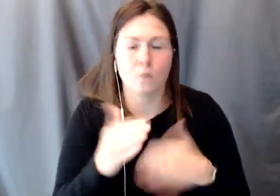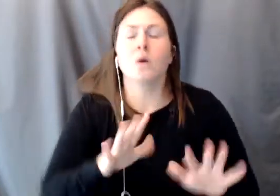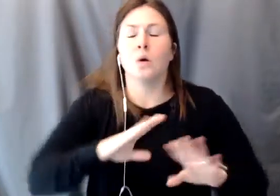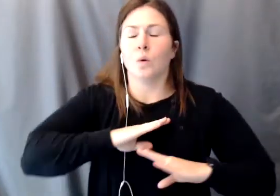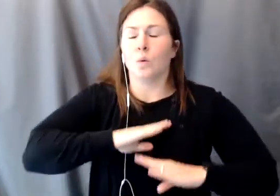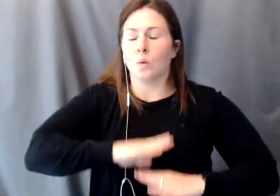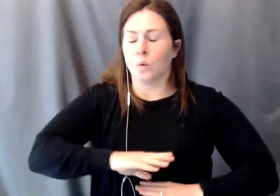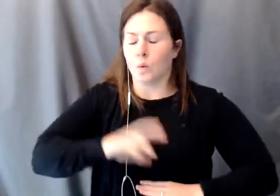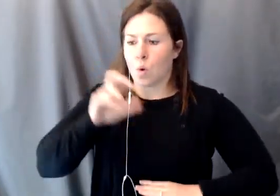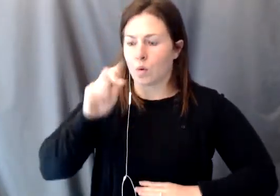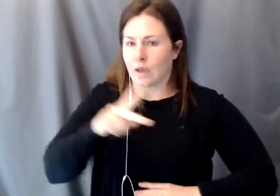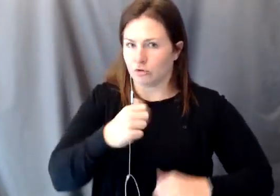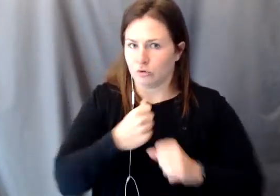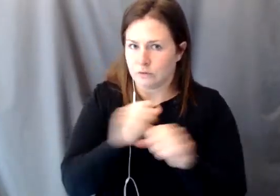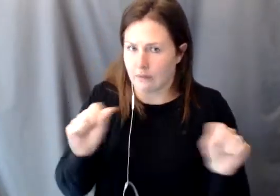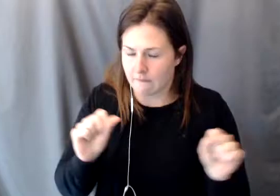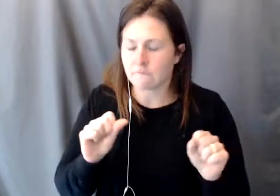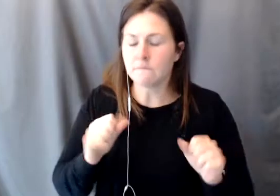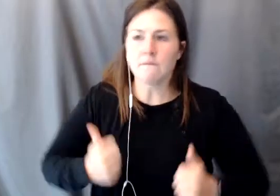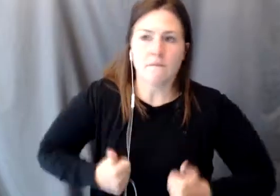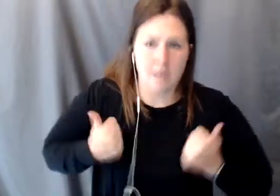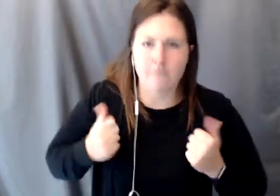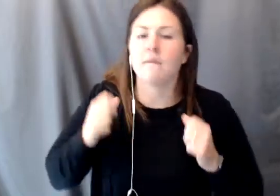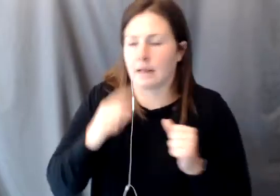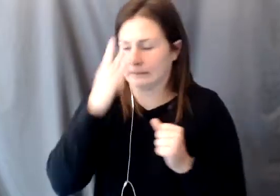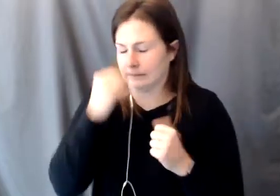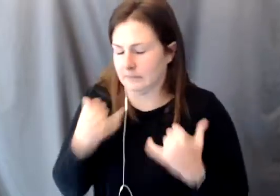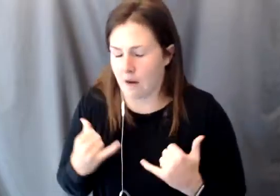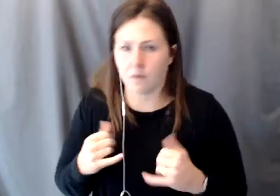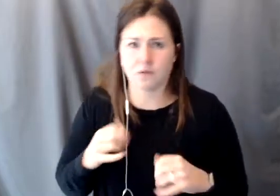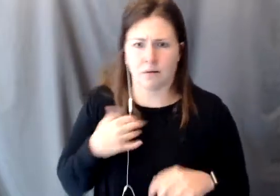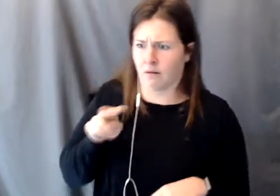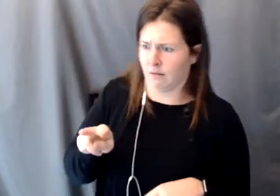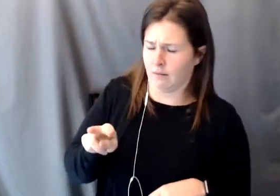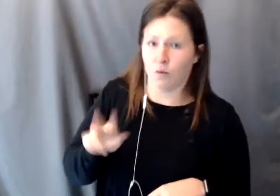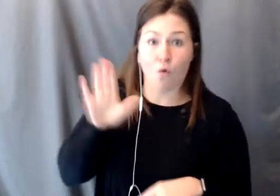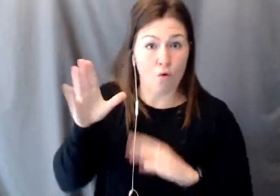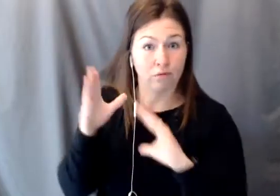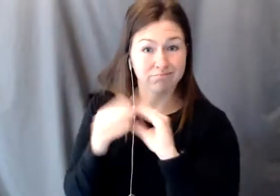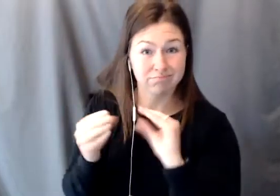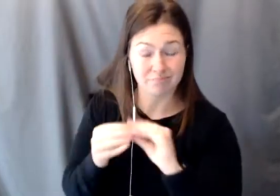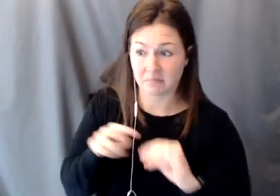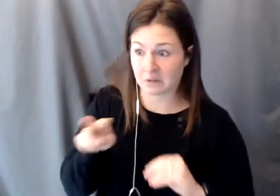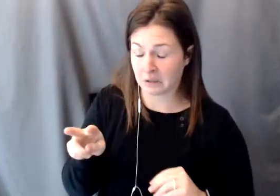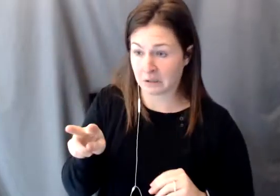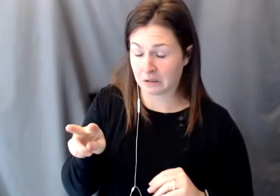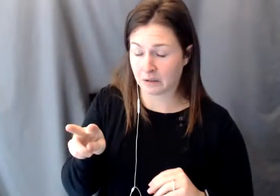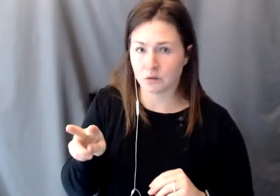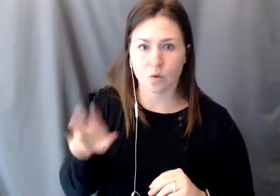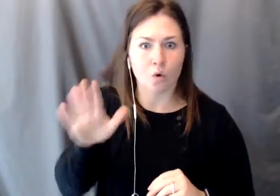sleep. And when she was talking about that, she was talking about that like it happened yesterday, not 20 years